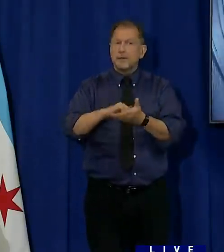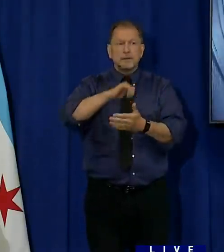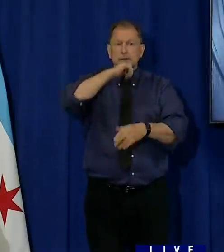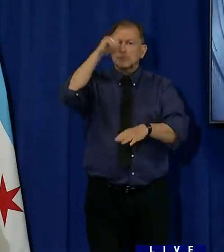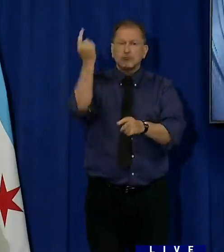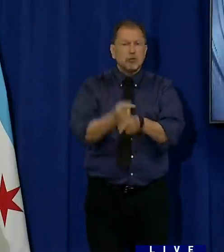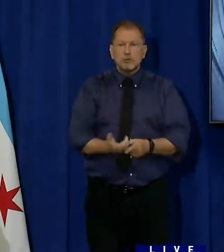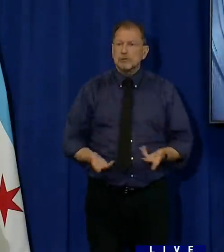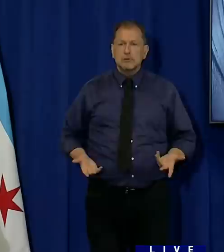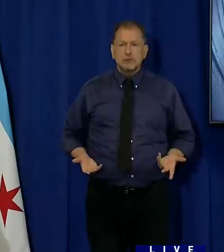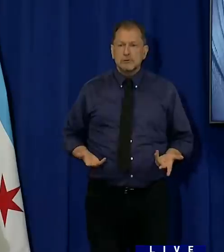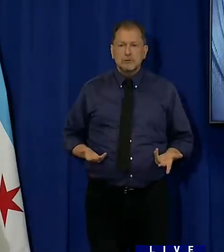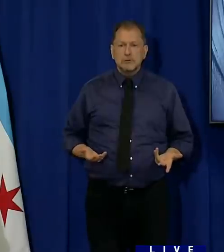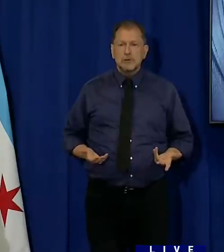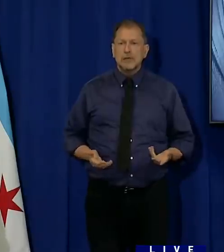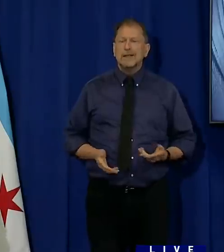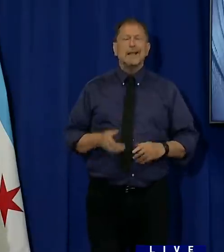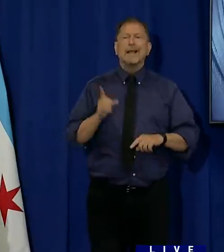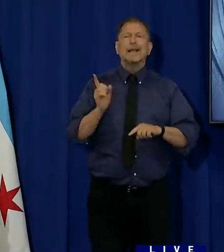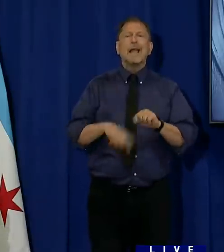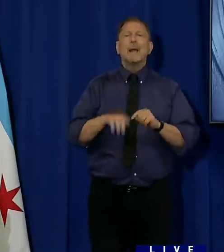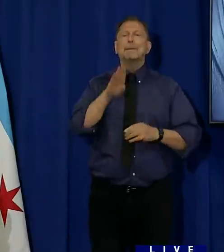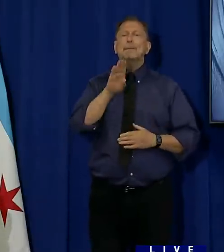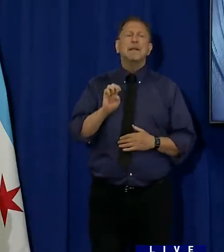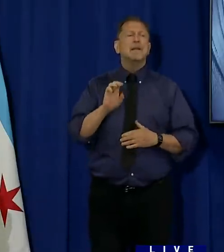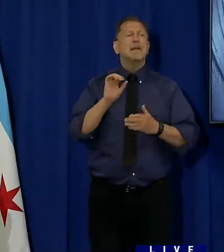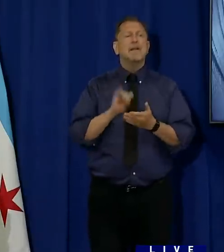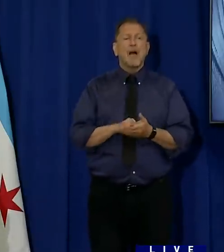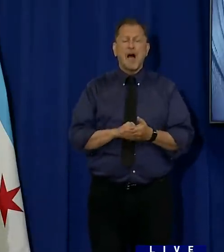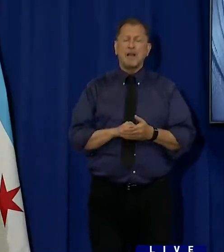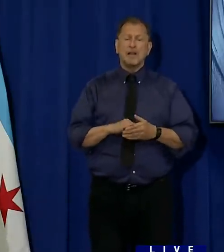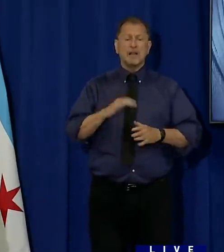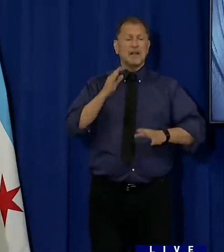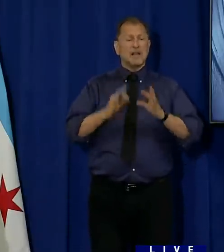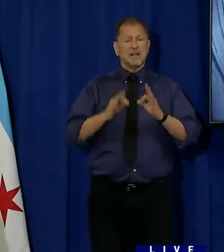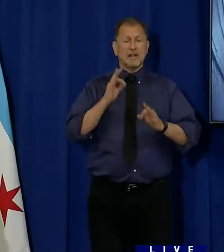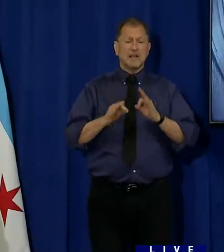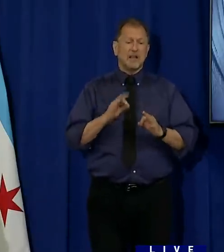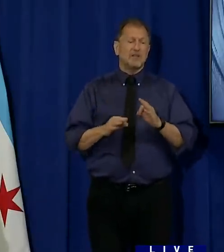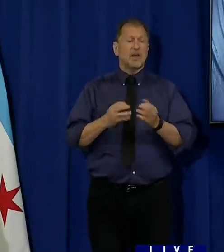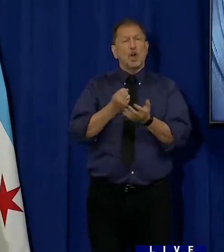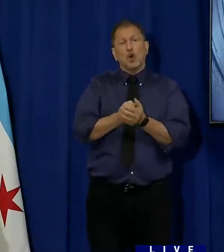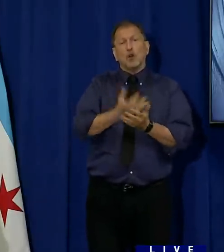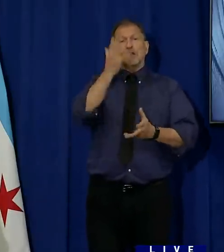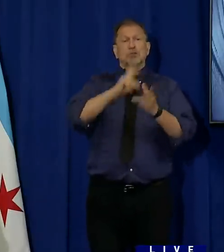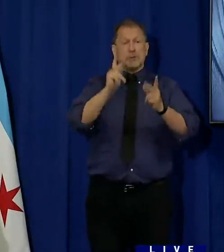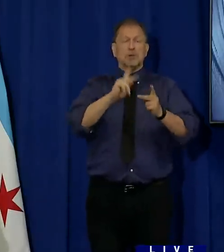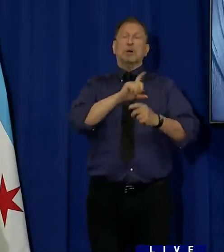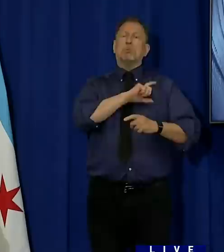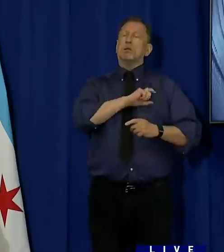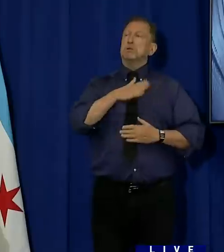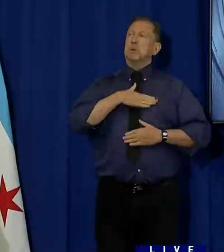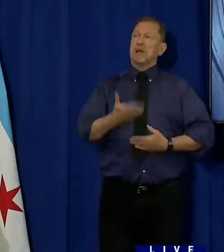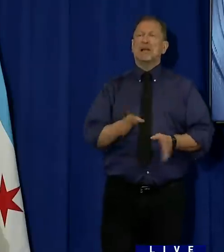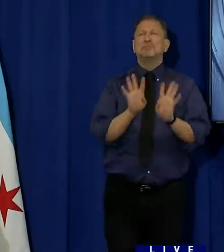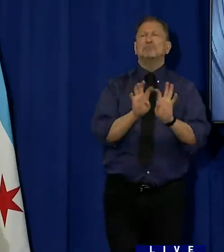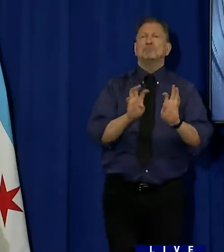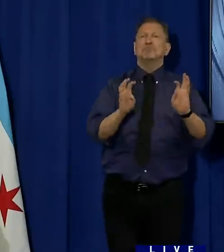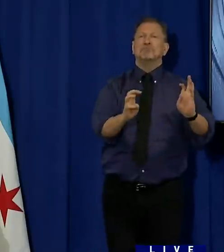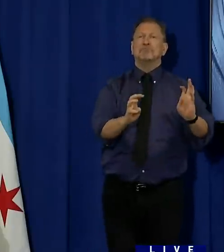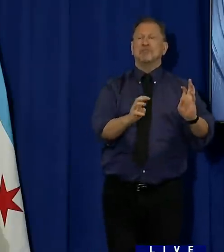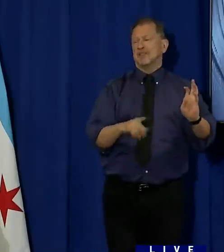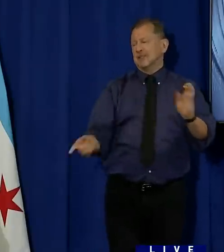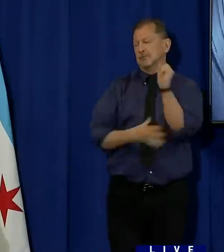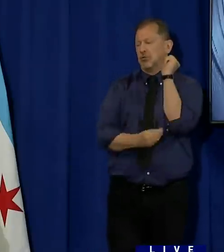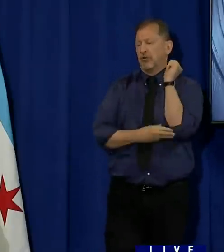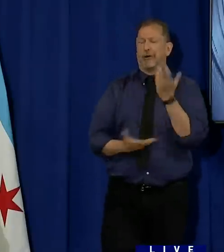Public safety cannot be a commodity that is only available to the wealthy and connected.